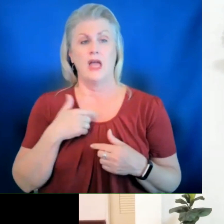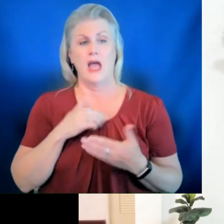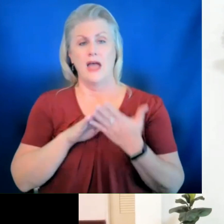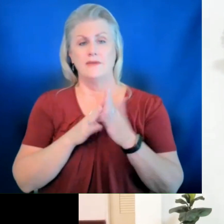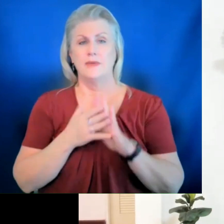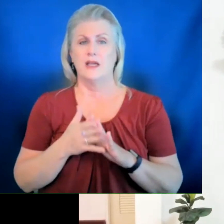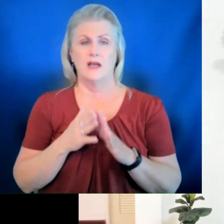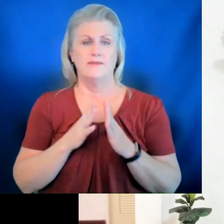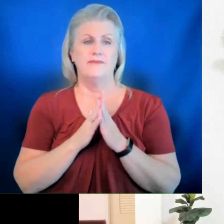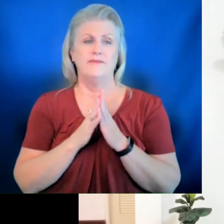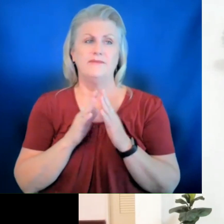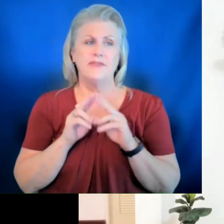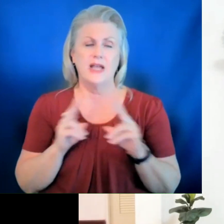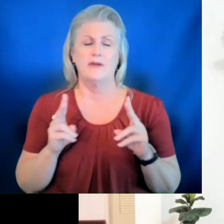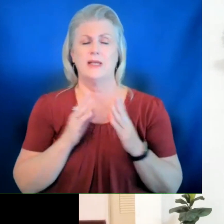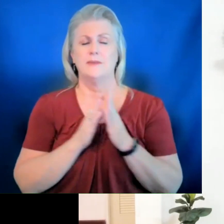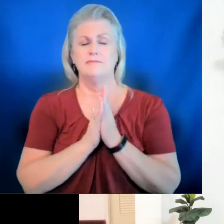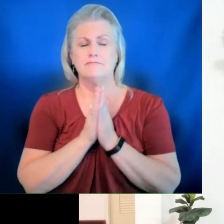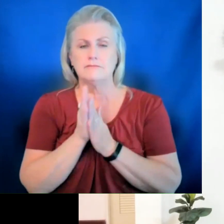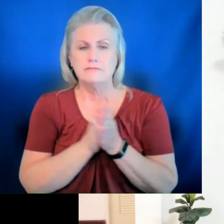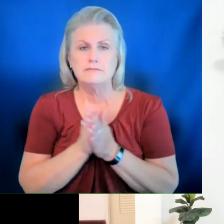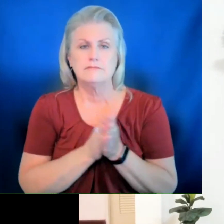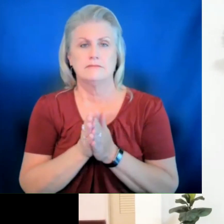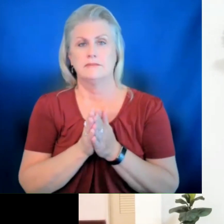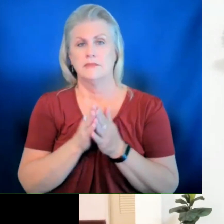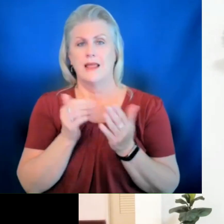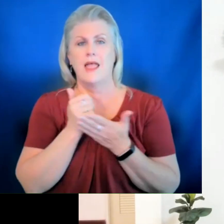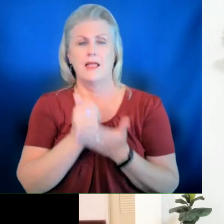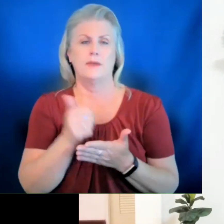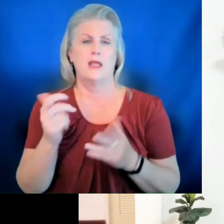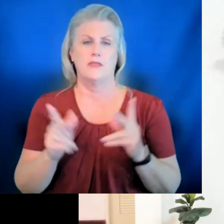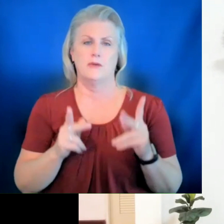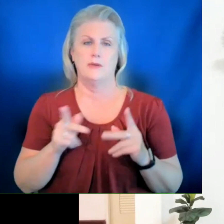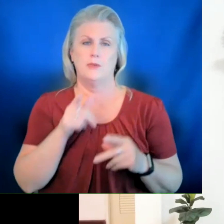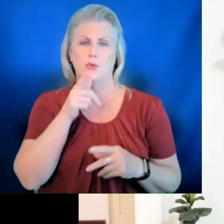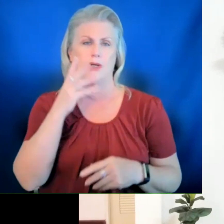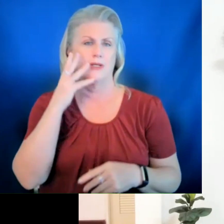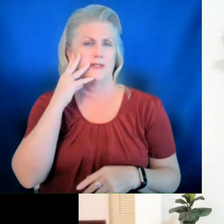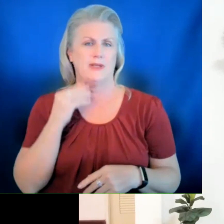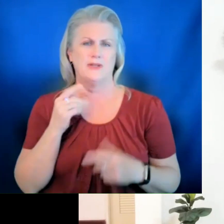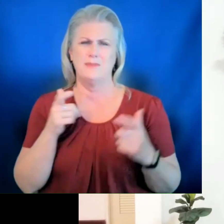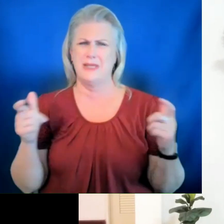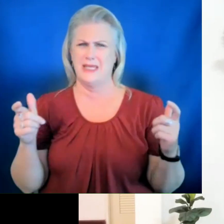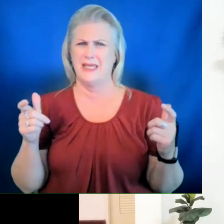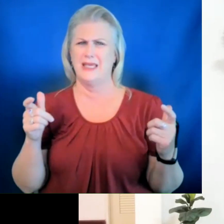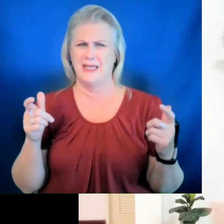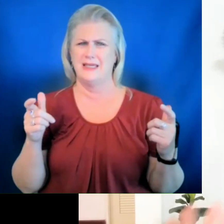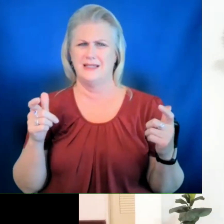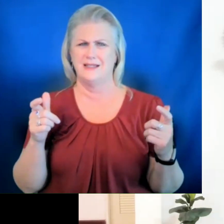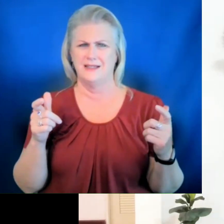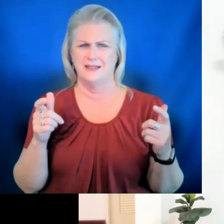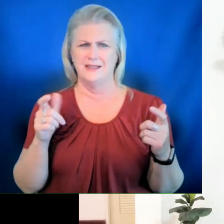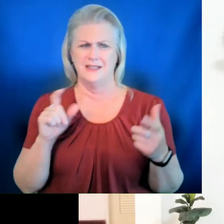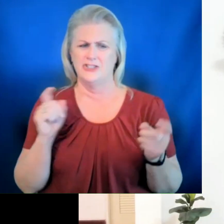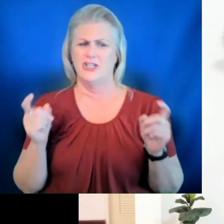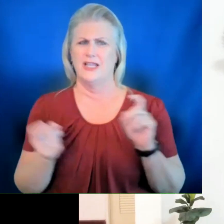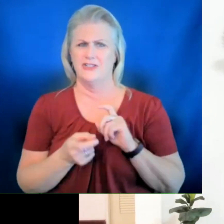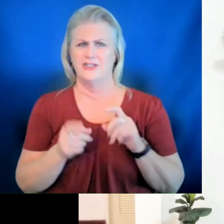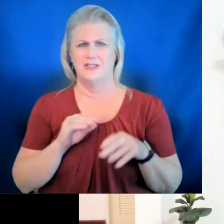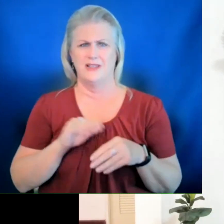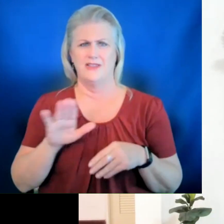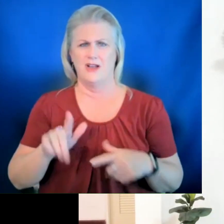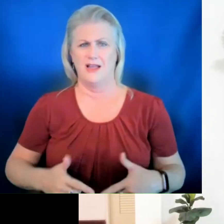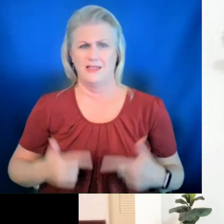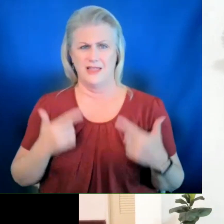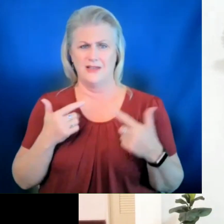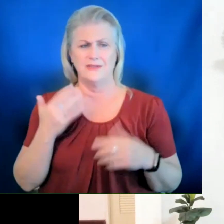have became very passionate of helping other people that are experiencing major transitions in